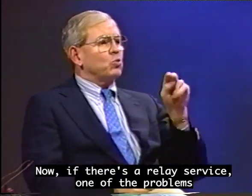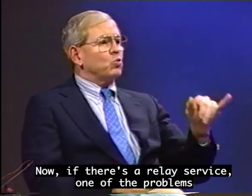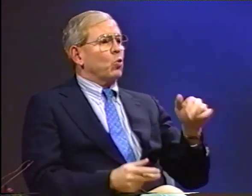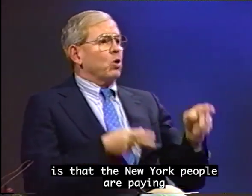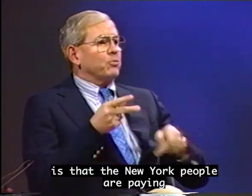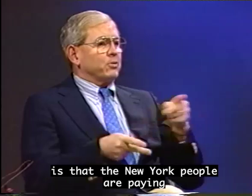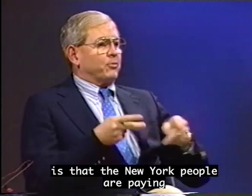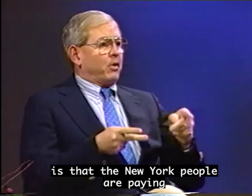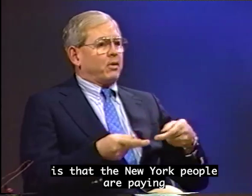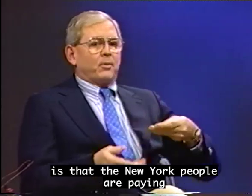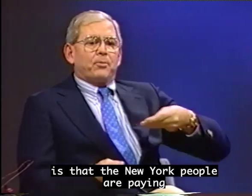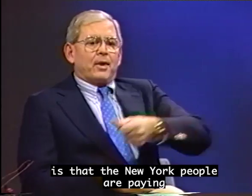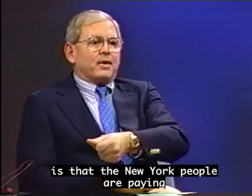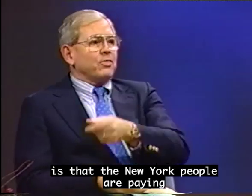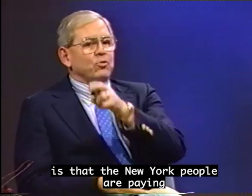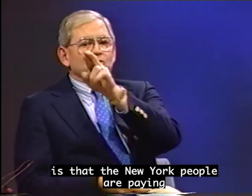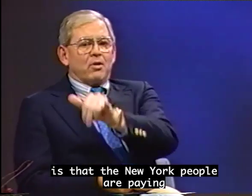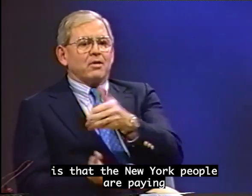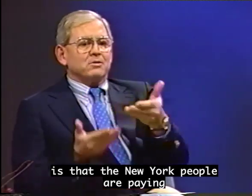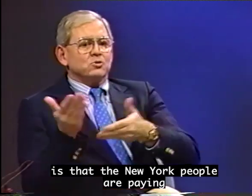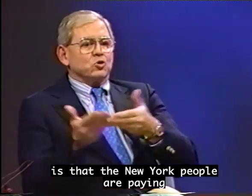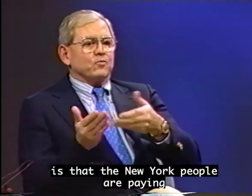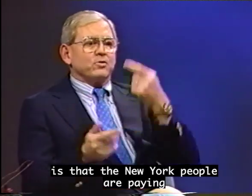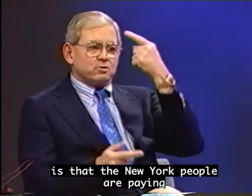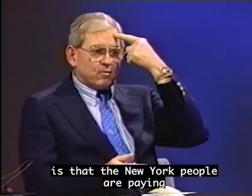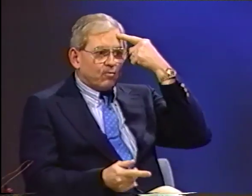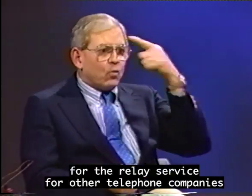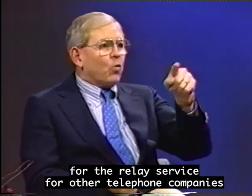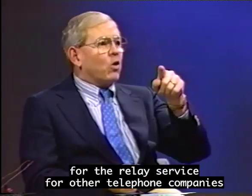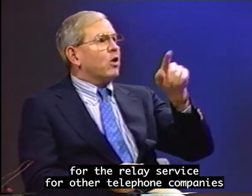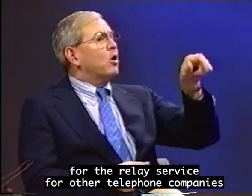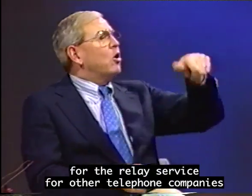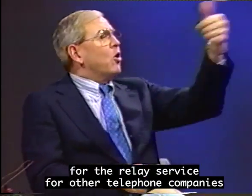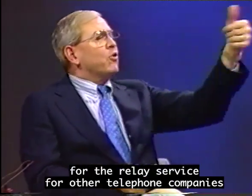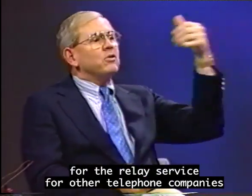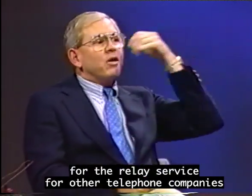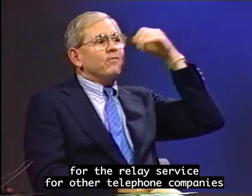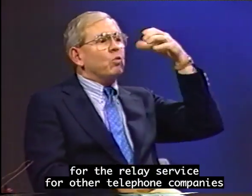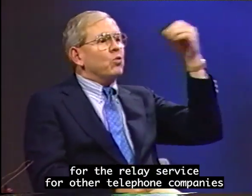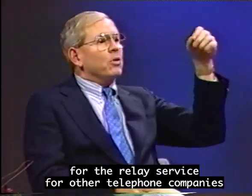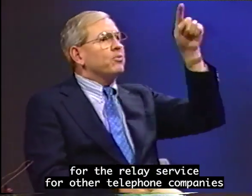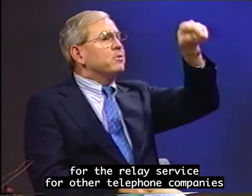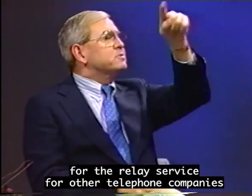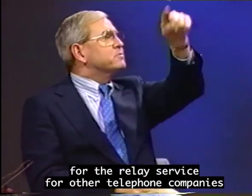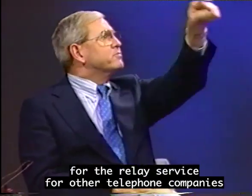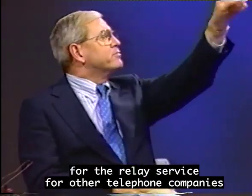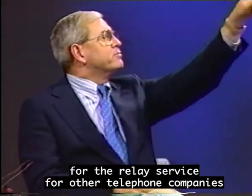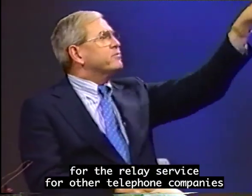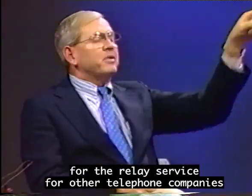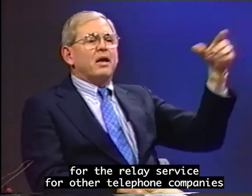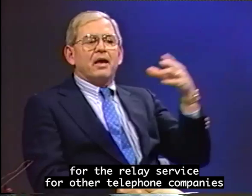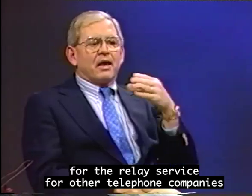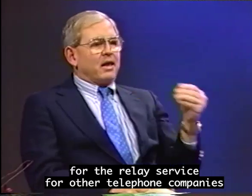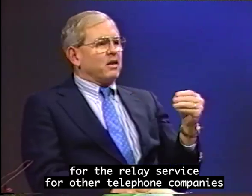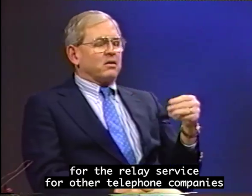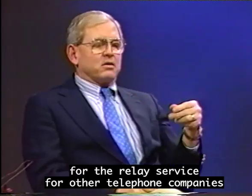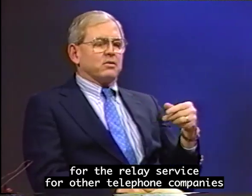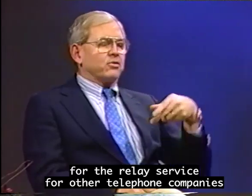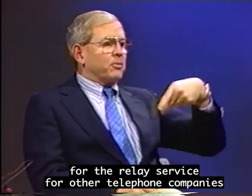of the problems is that the New York people are paying for the relay service for other telephone